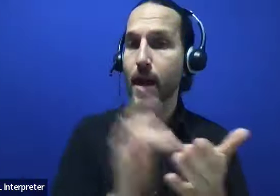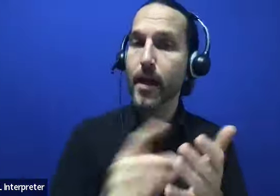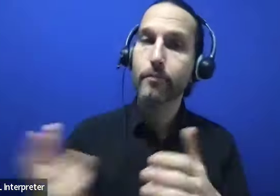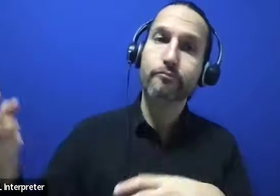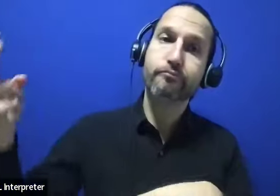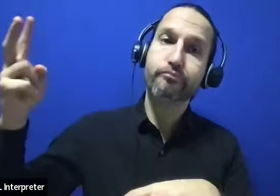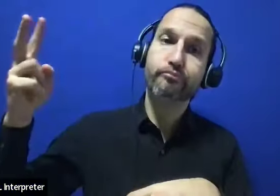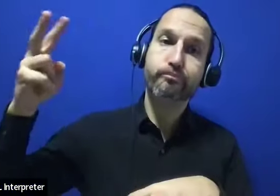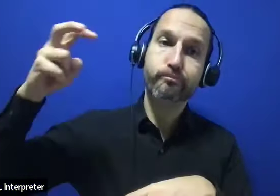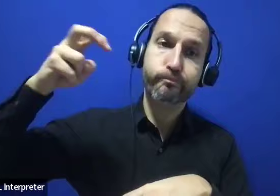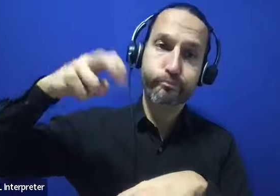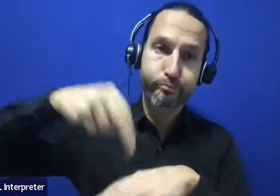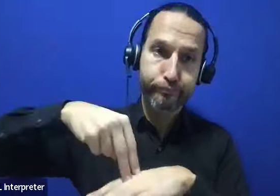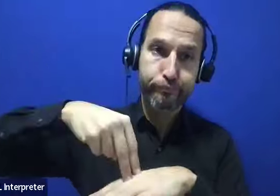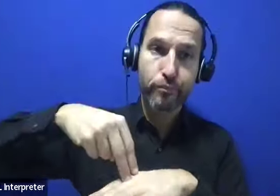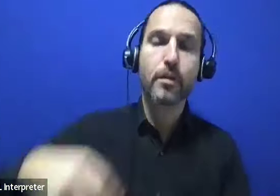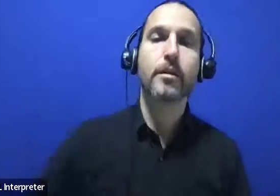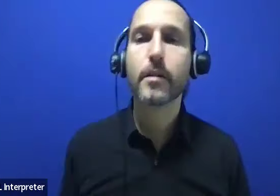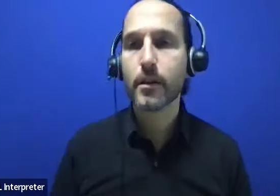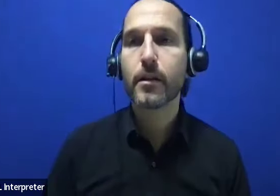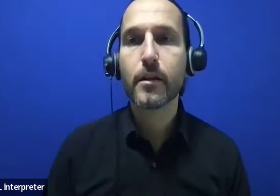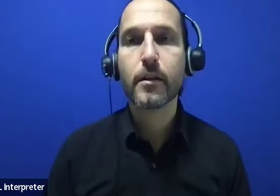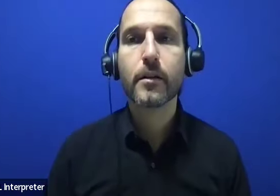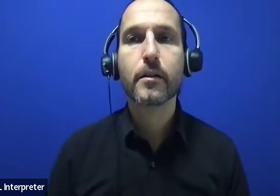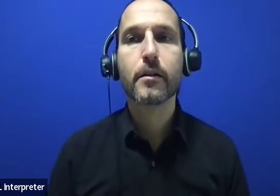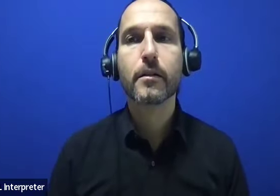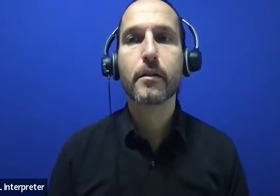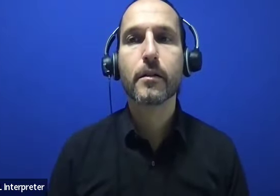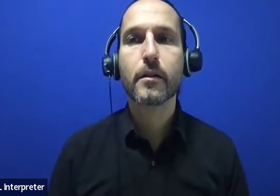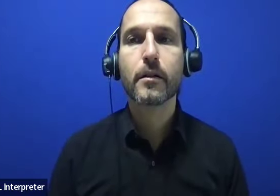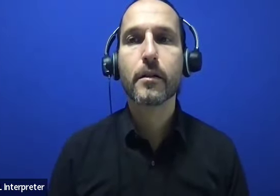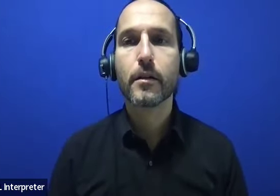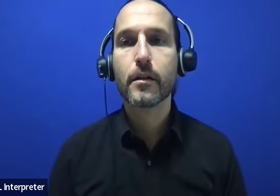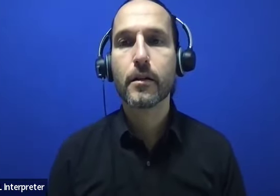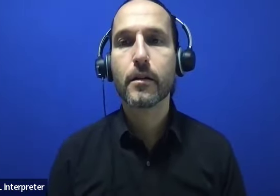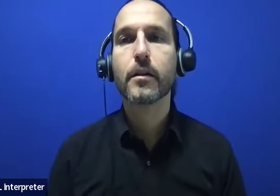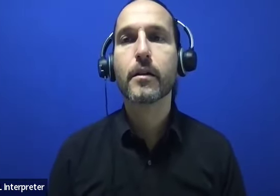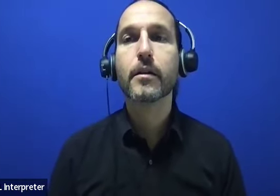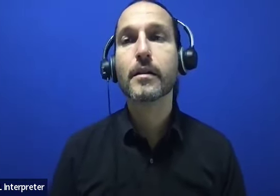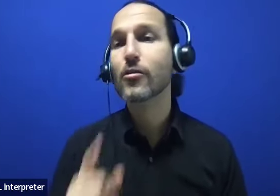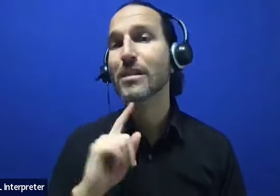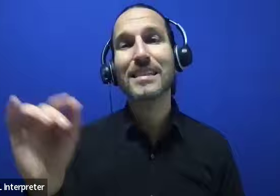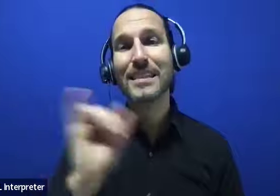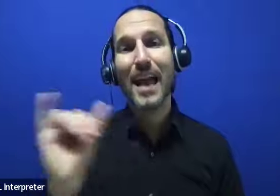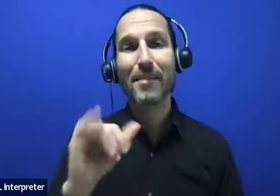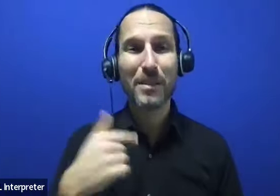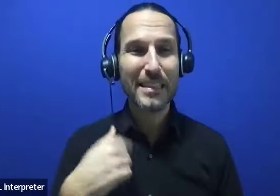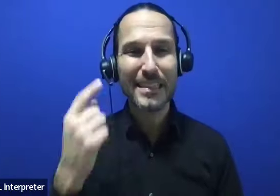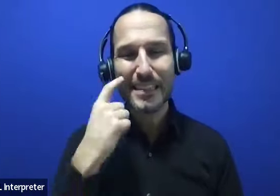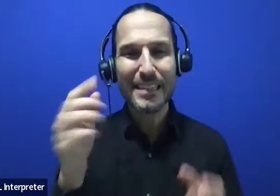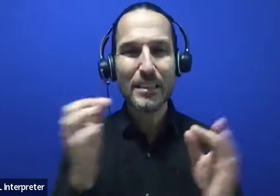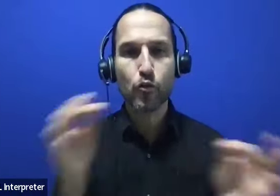Right? You wouldn't think, I'm going to teach you, son, how to. No. But it does the same things we just been